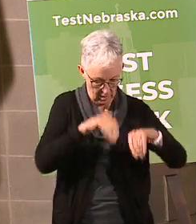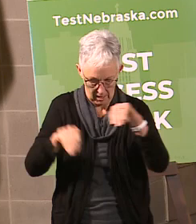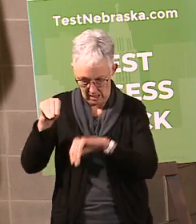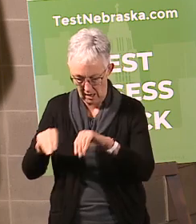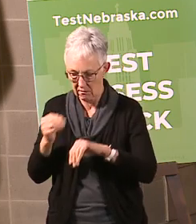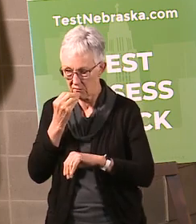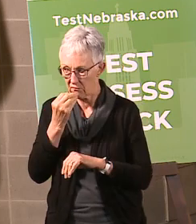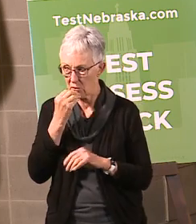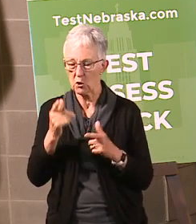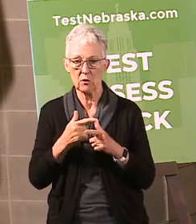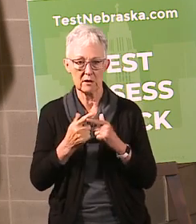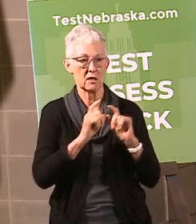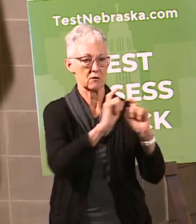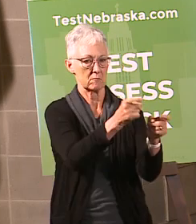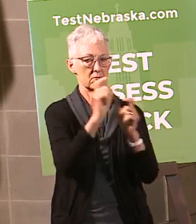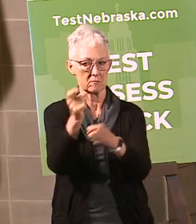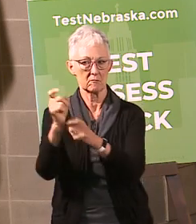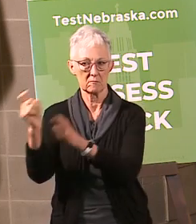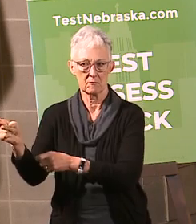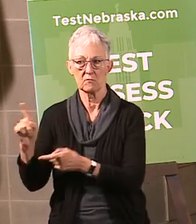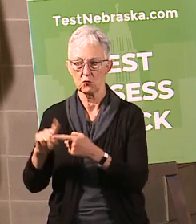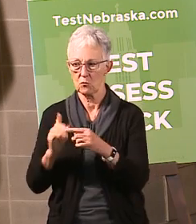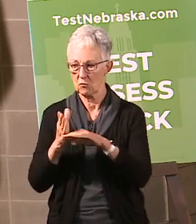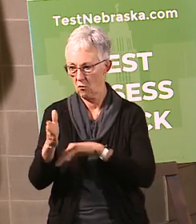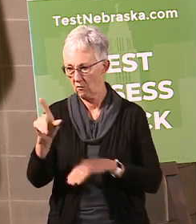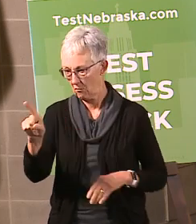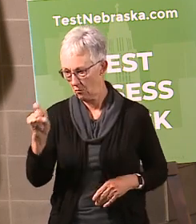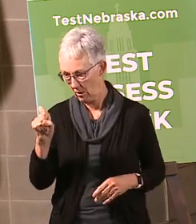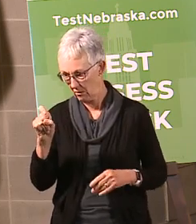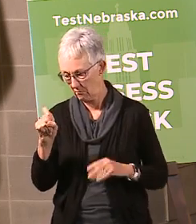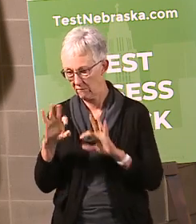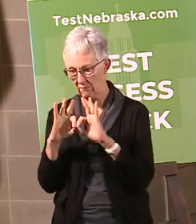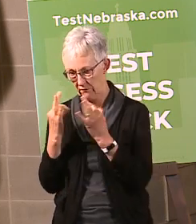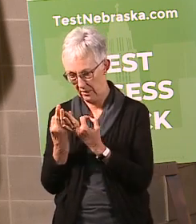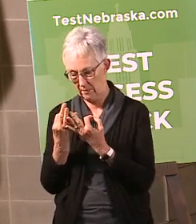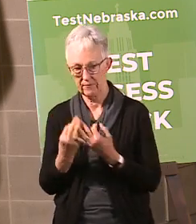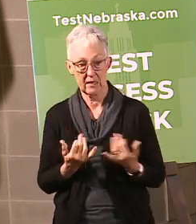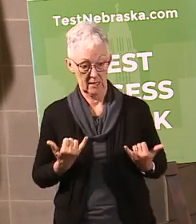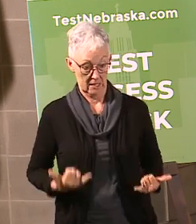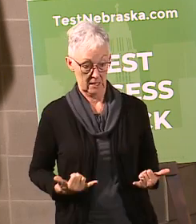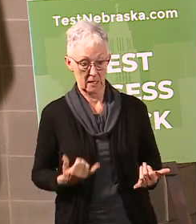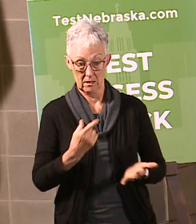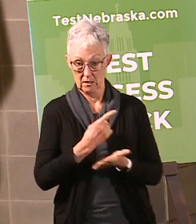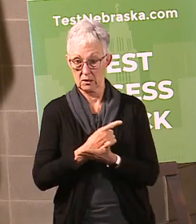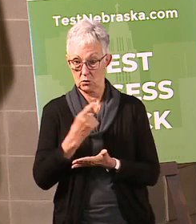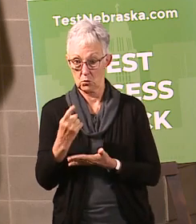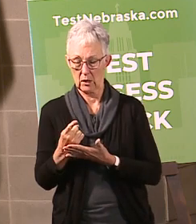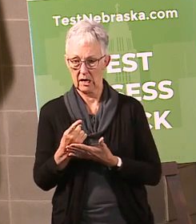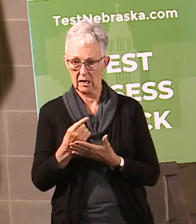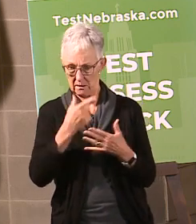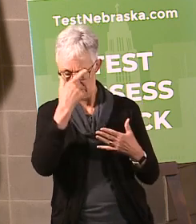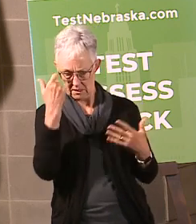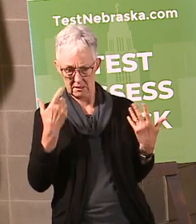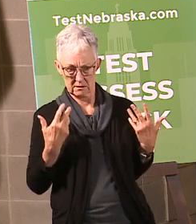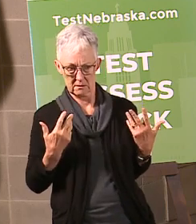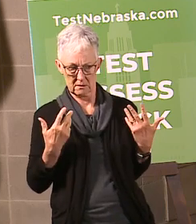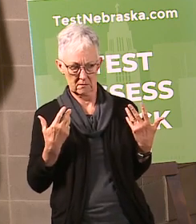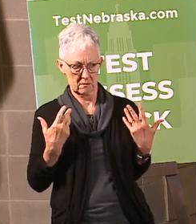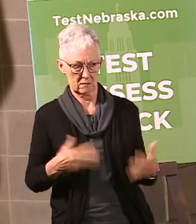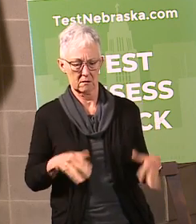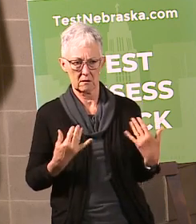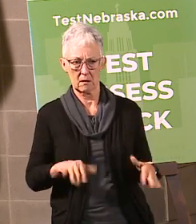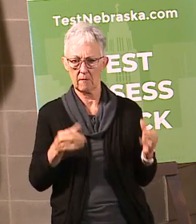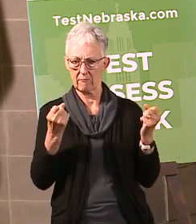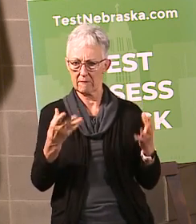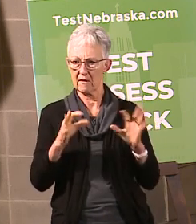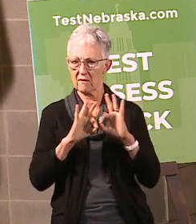out to those 100 families. And this week, boxes are being made because of the large number of families being quarantined. And again,